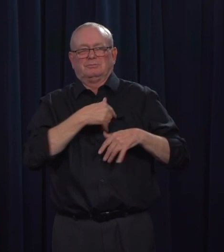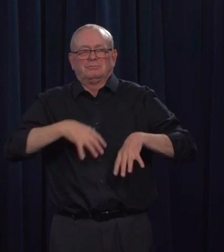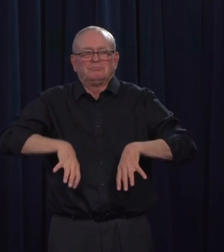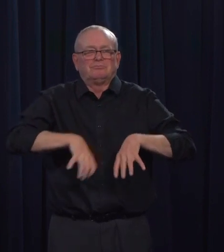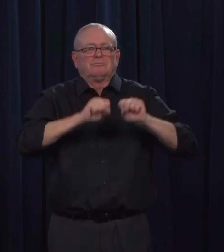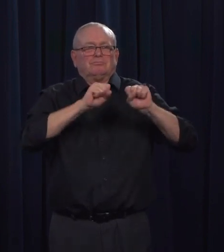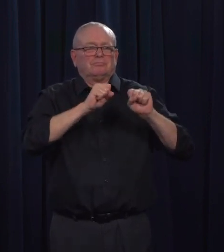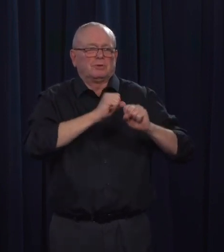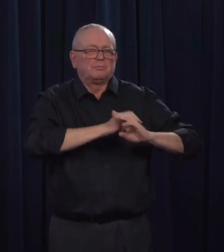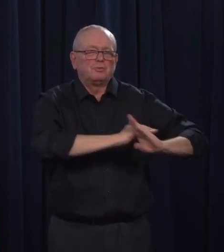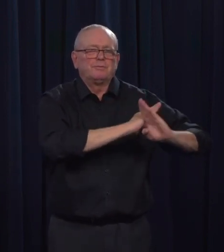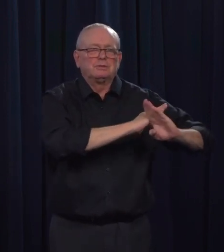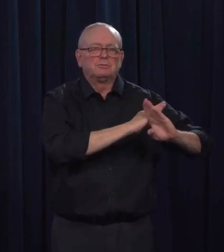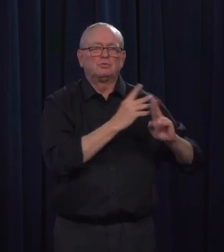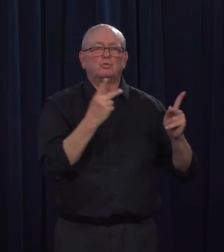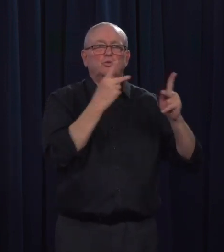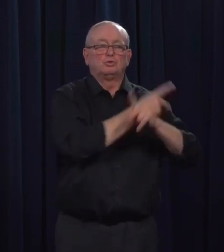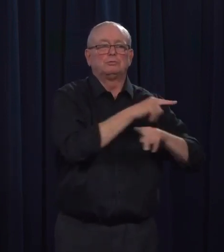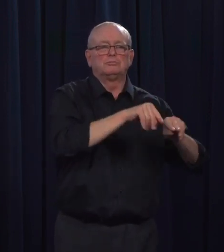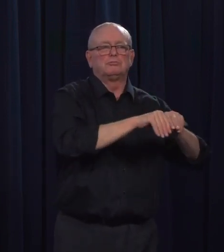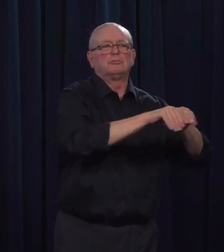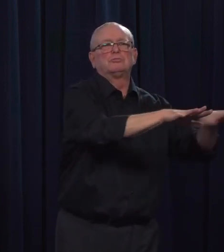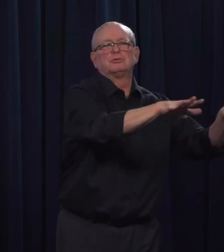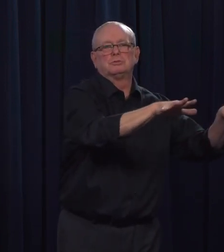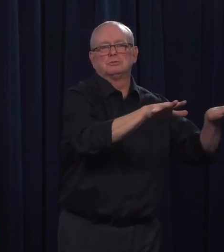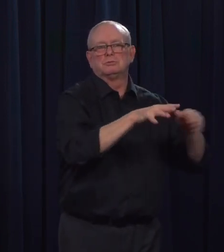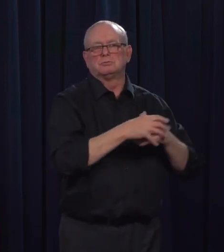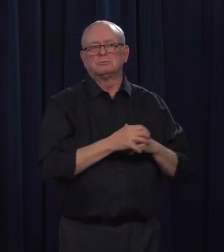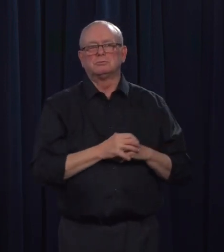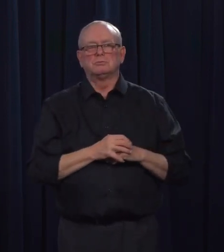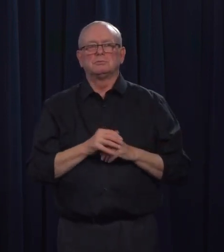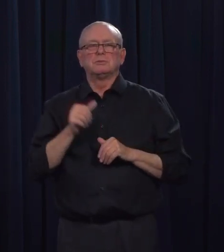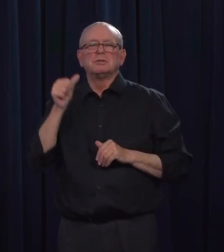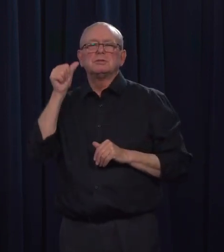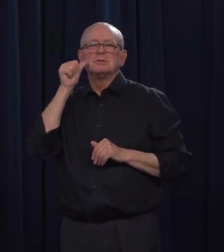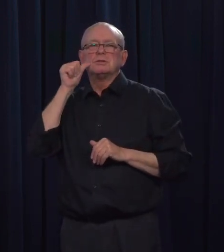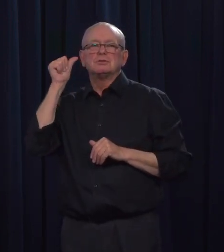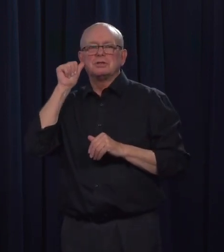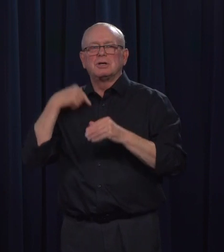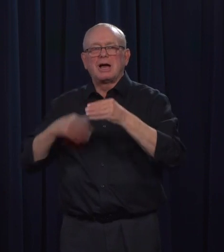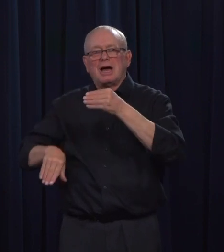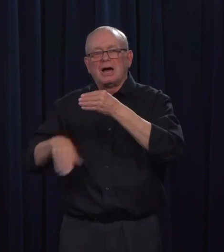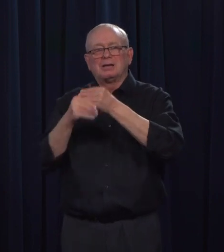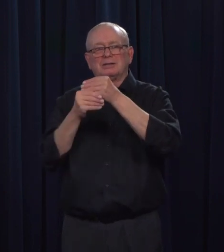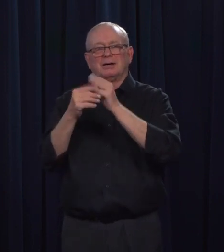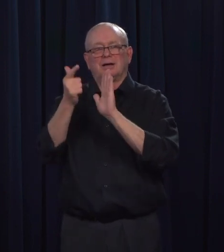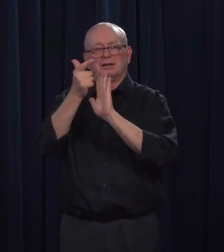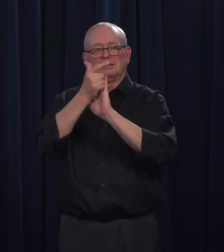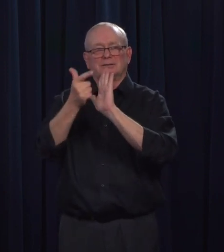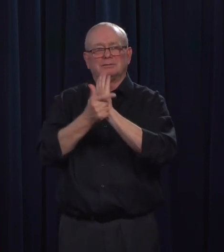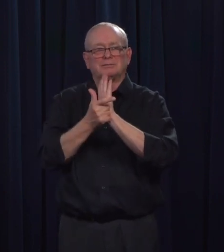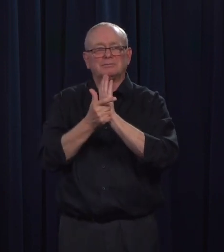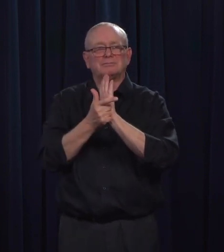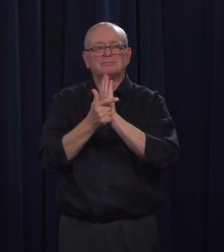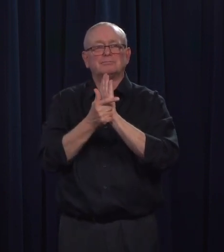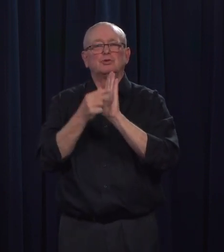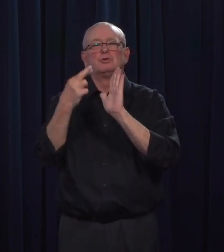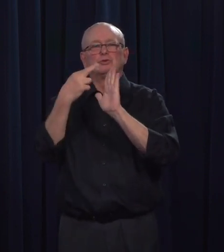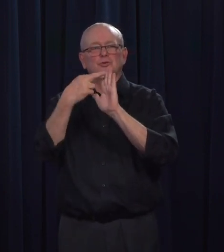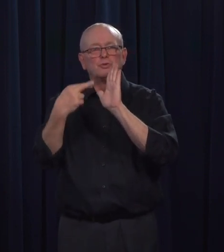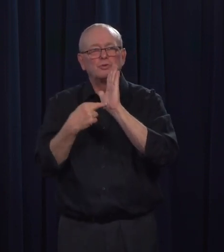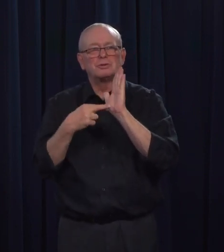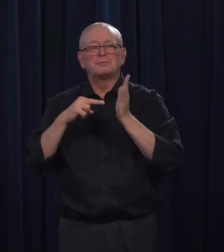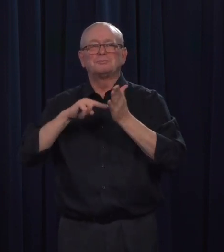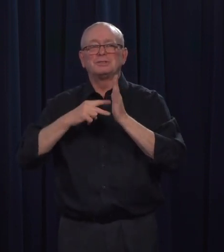we've just yesterday put in a legal requirement in addition to our previous recommendation that any of those people